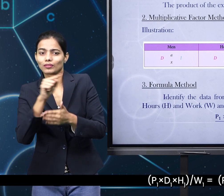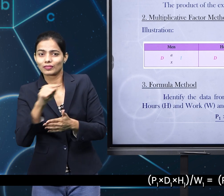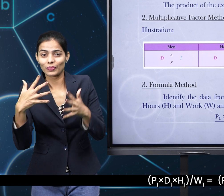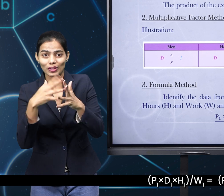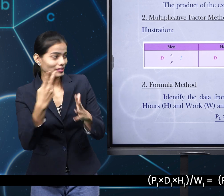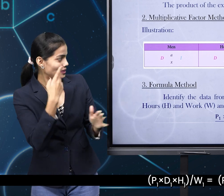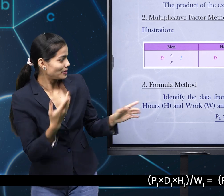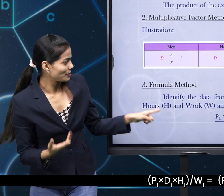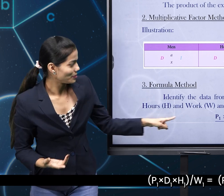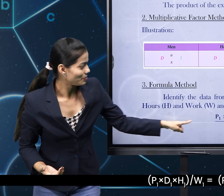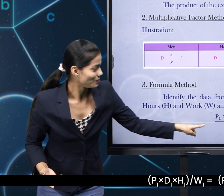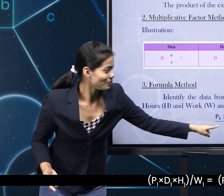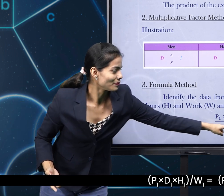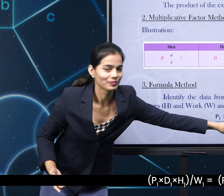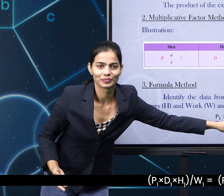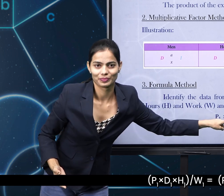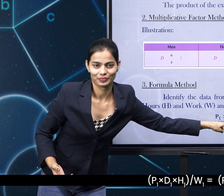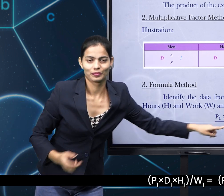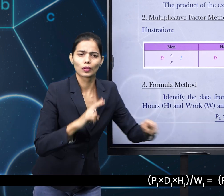H2 by W2.